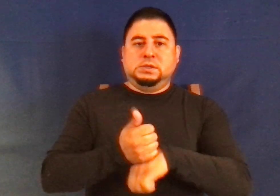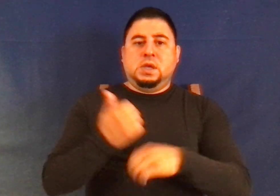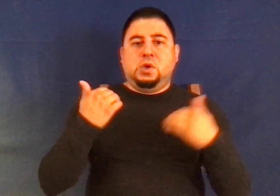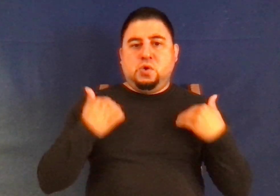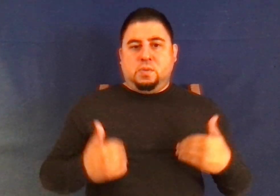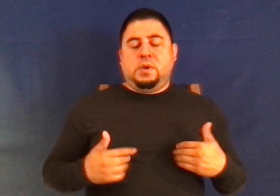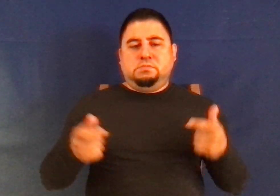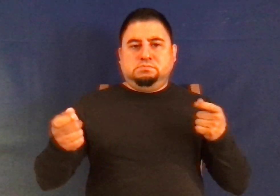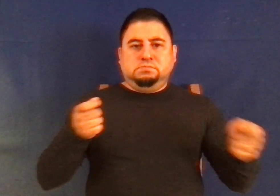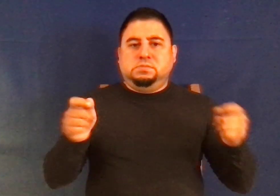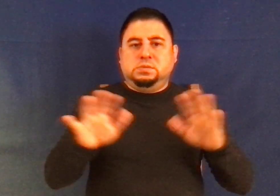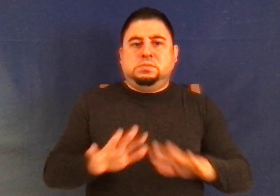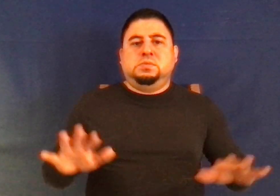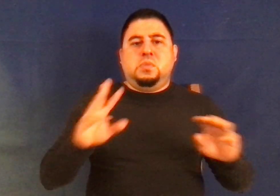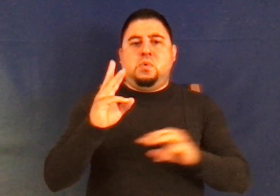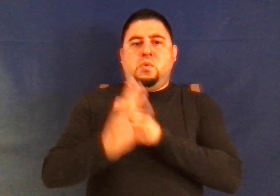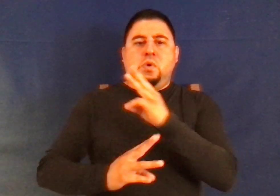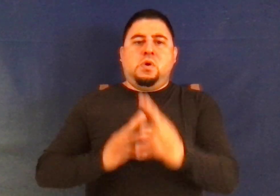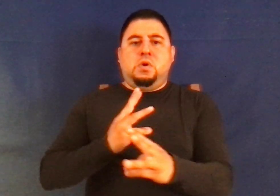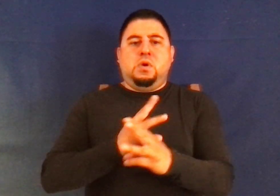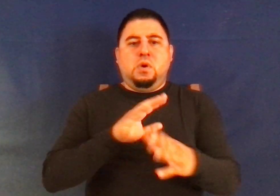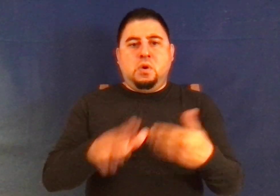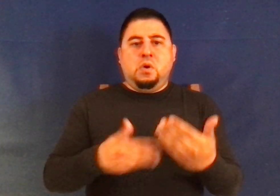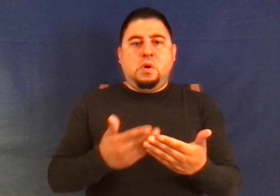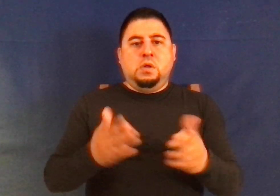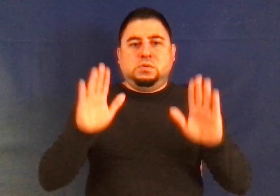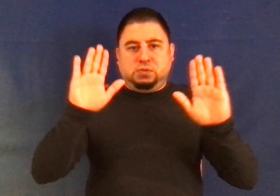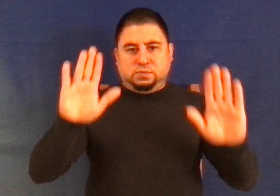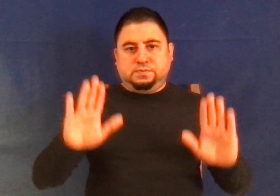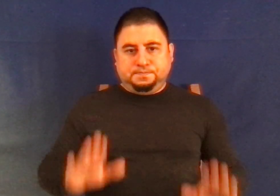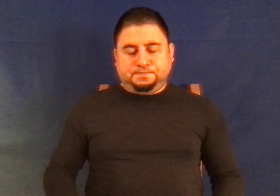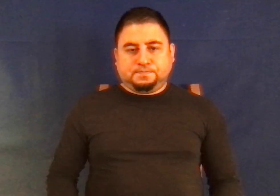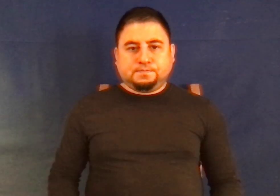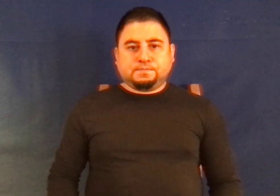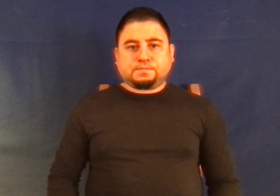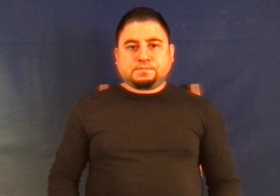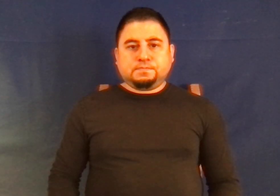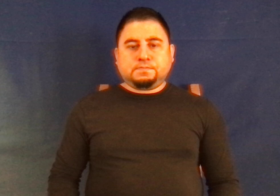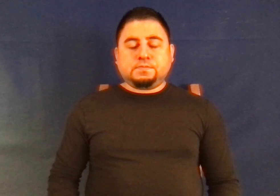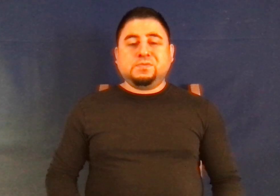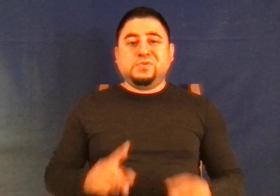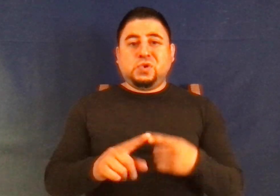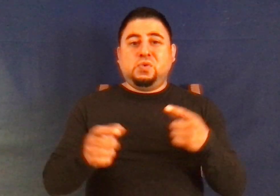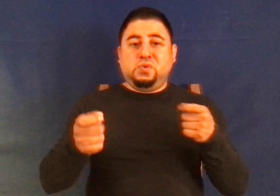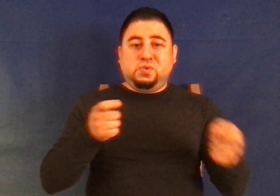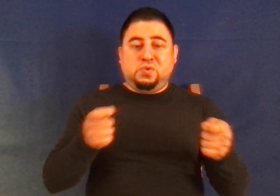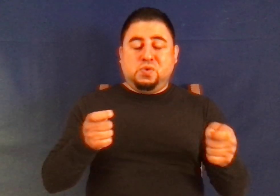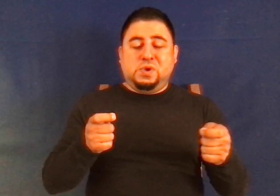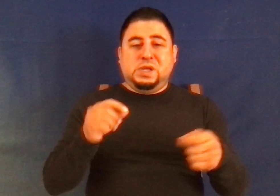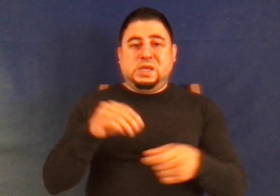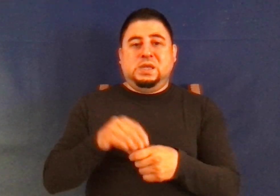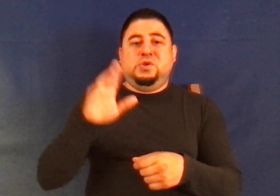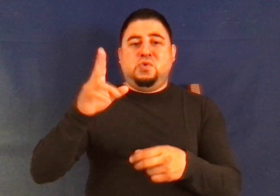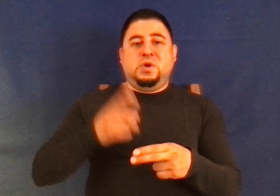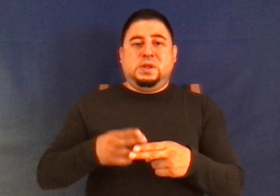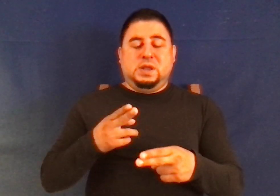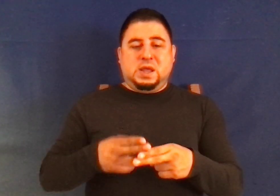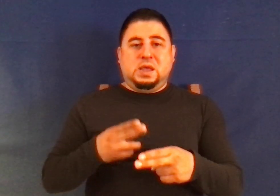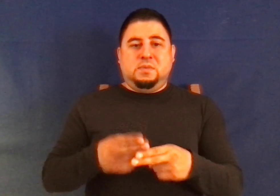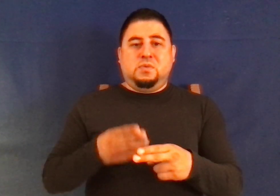the whole world in all its wonders, to rule in your name over all things